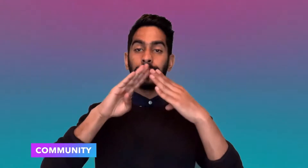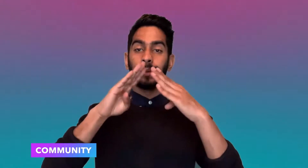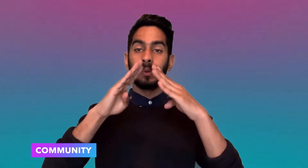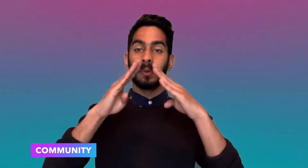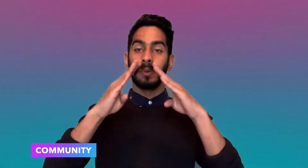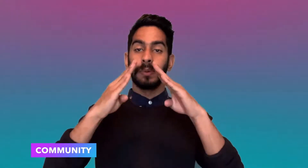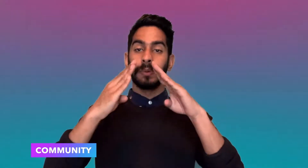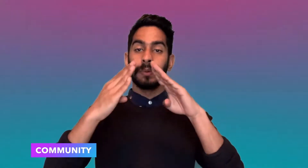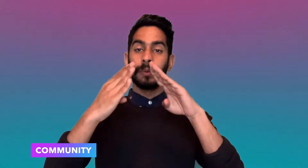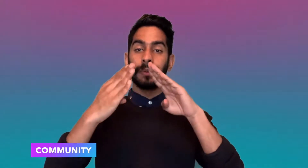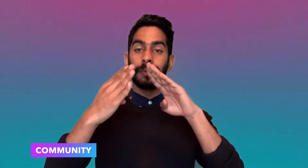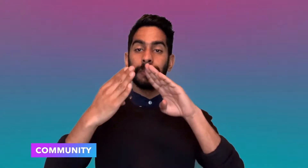Community.